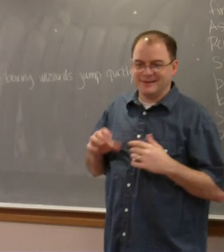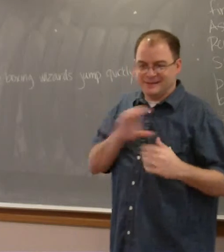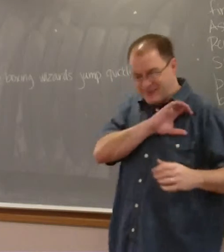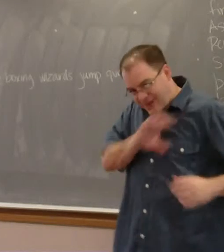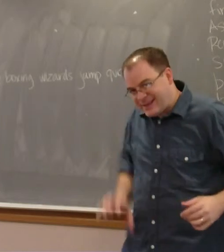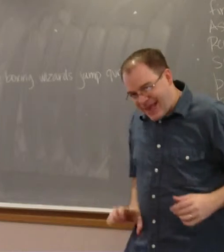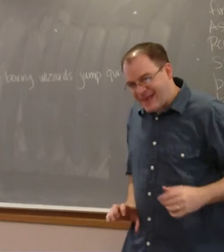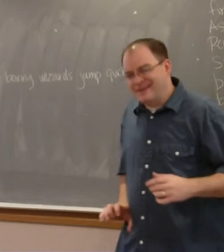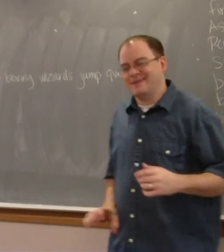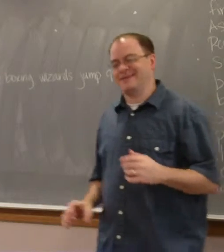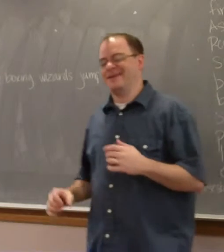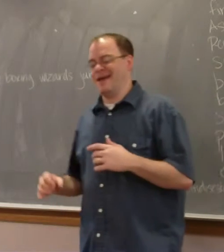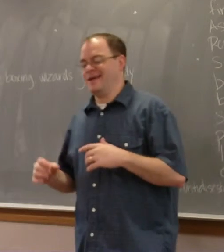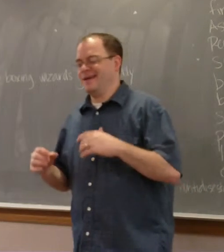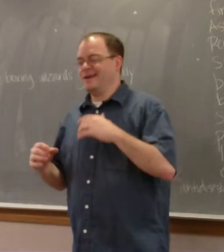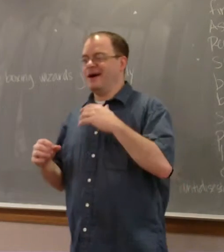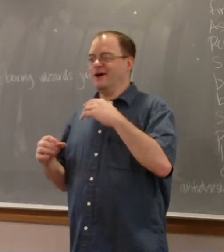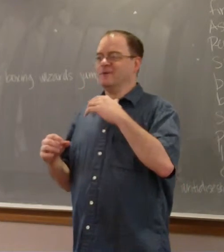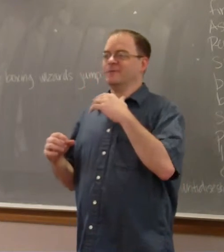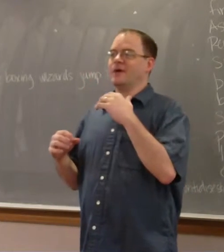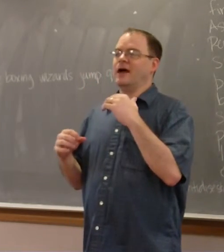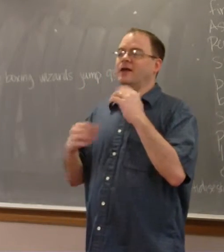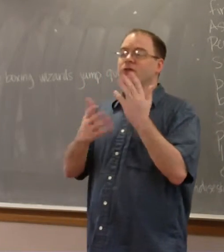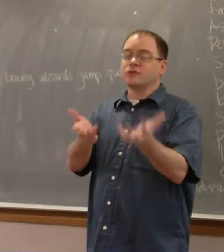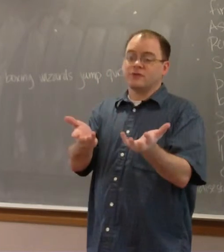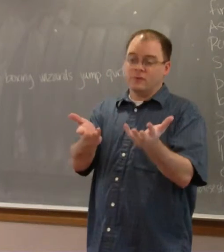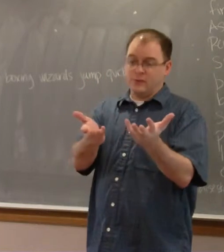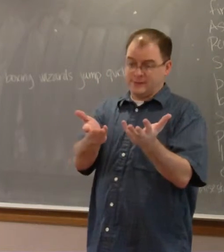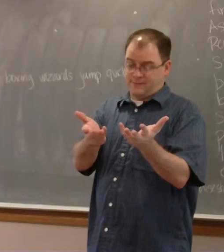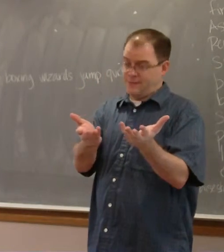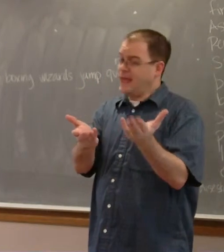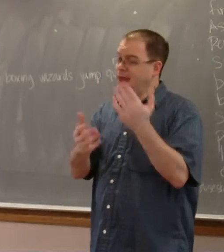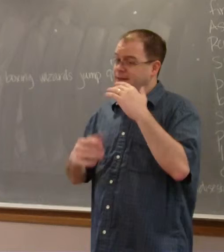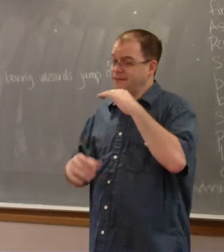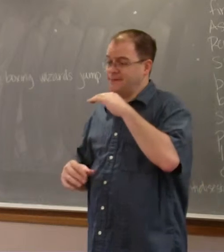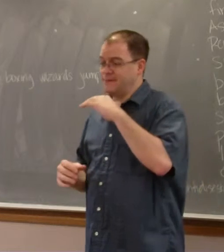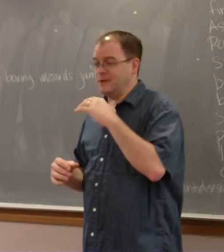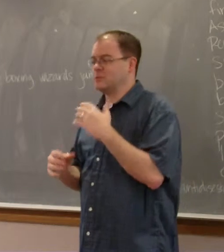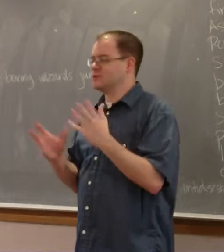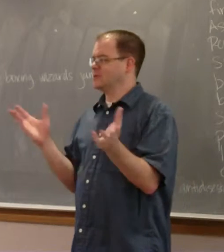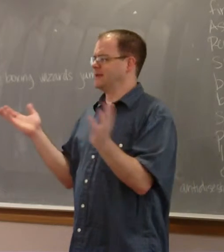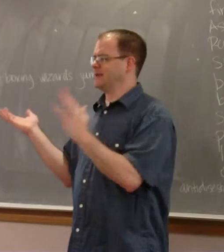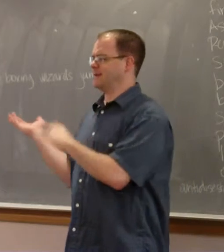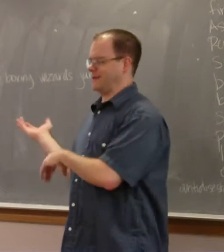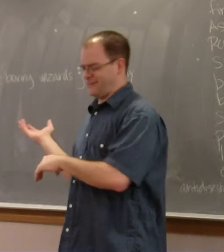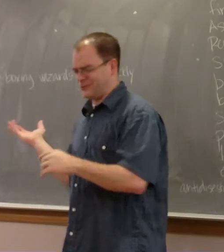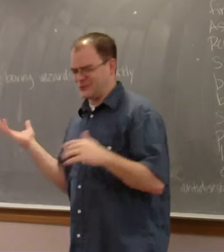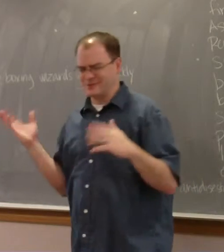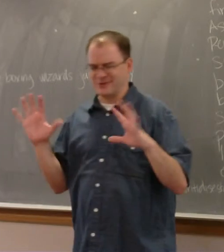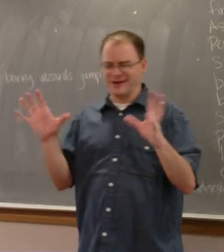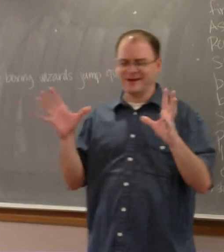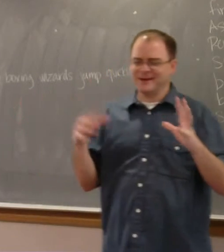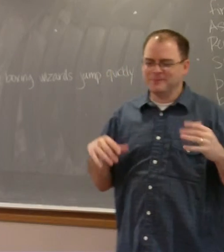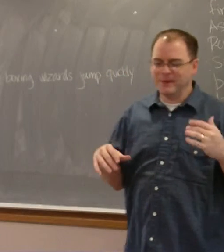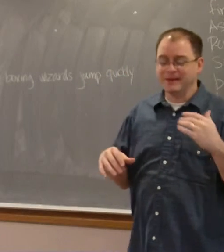instead of like that. Yeah. Yeah. Another reason for that is, and we're totally getting into deaf culture here, sorry, but